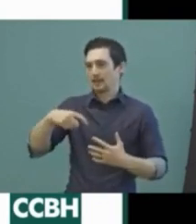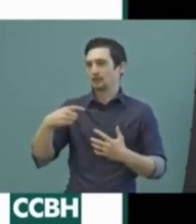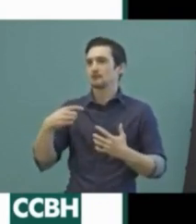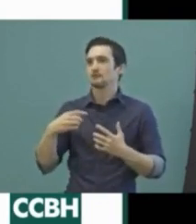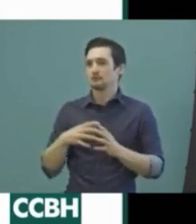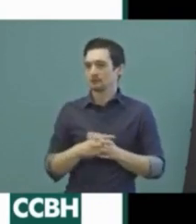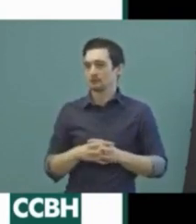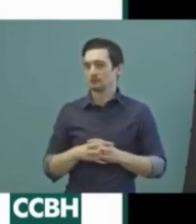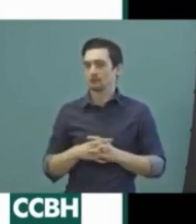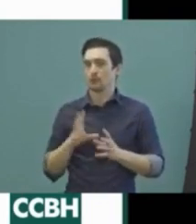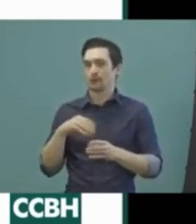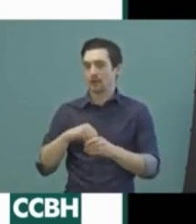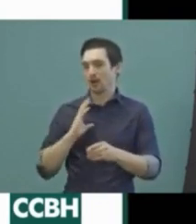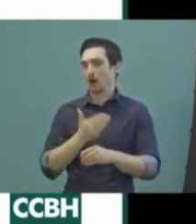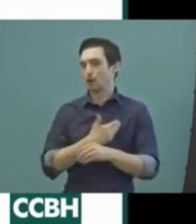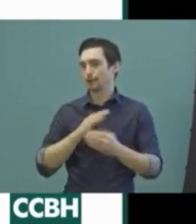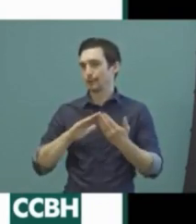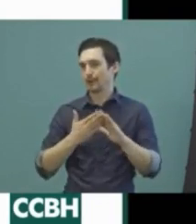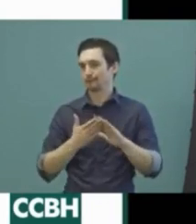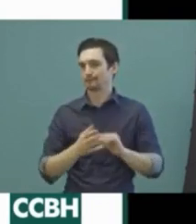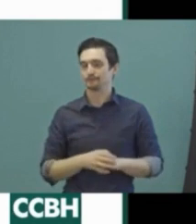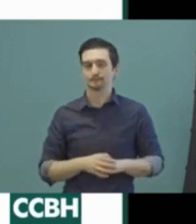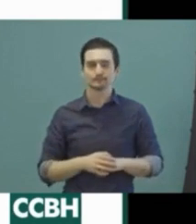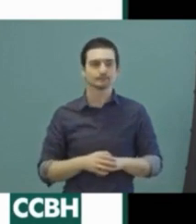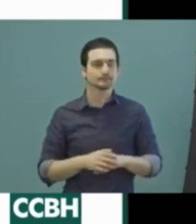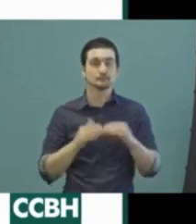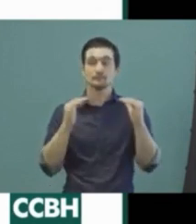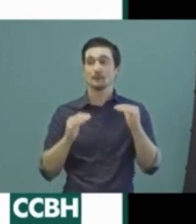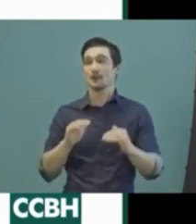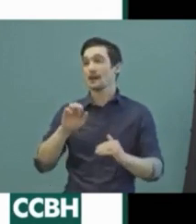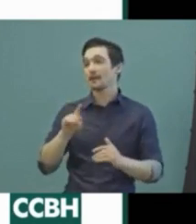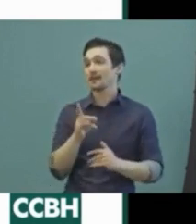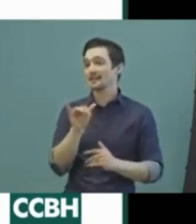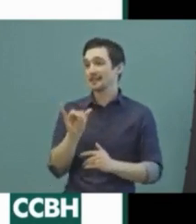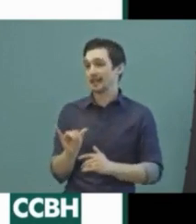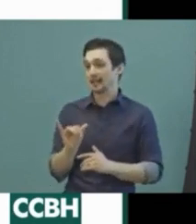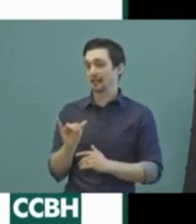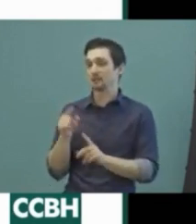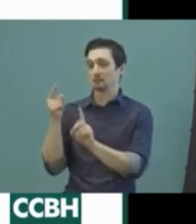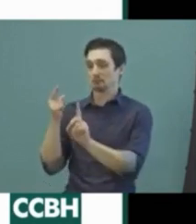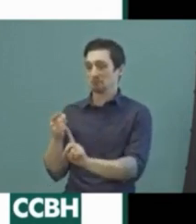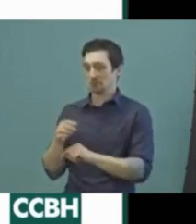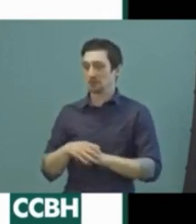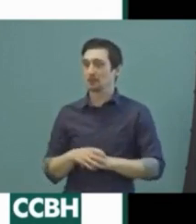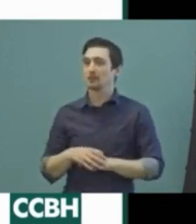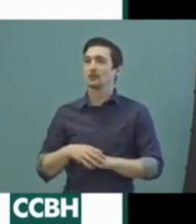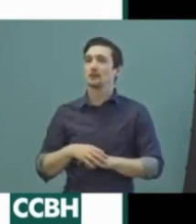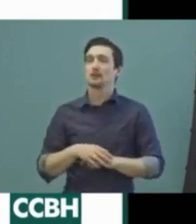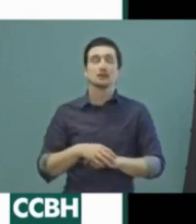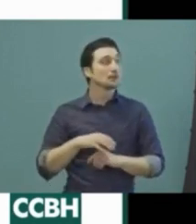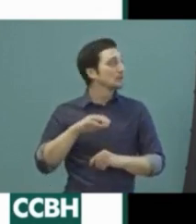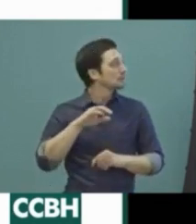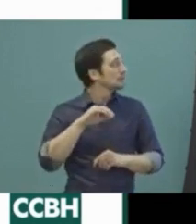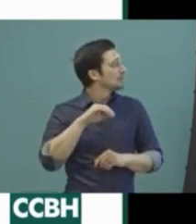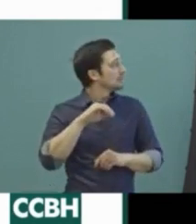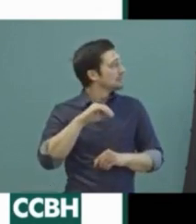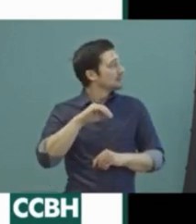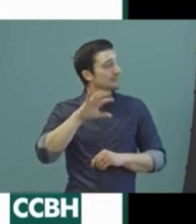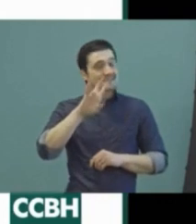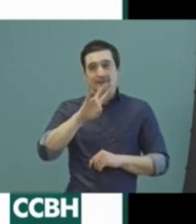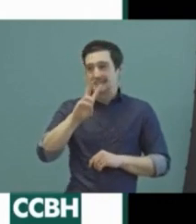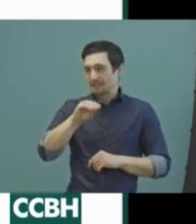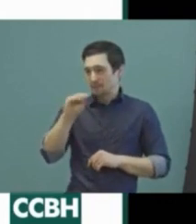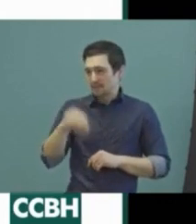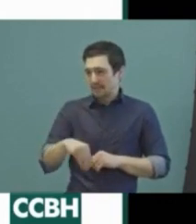community. From an ethnicity standpoint, 76% of cases identify as